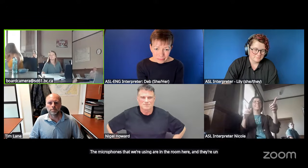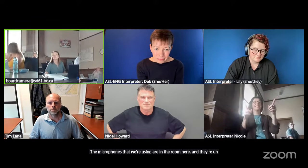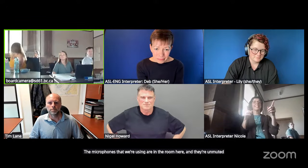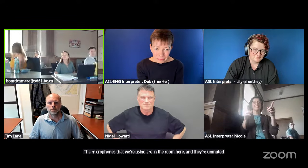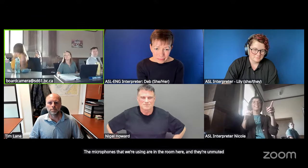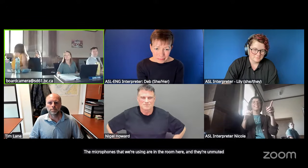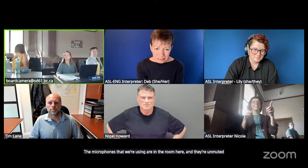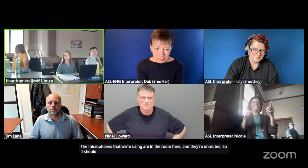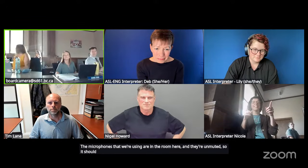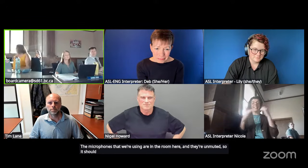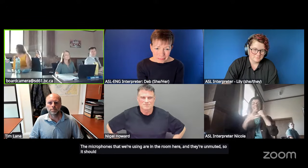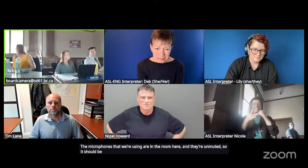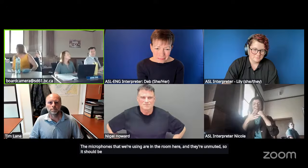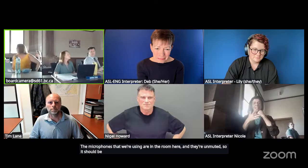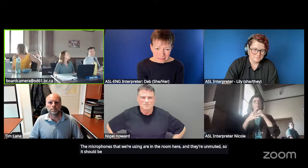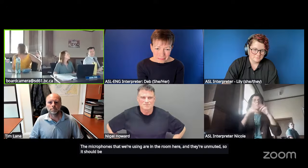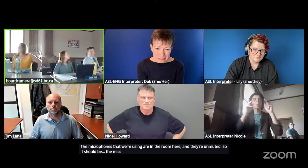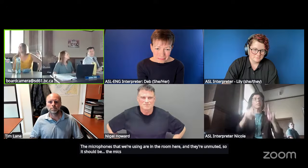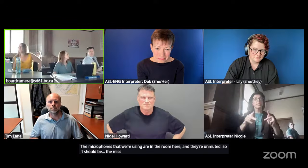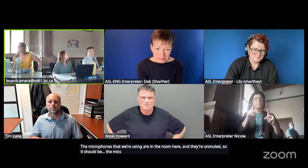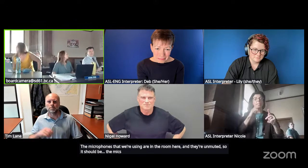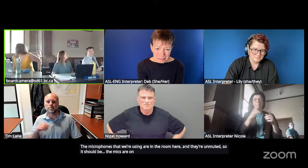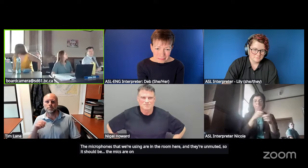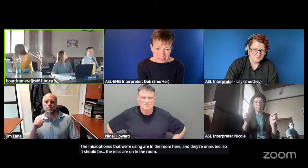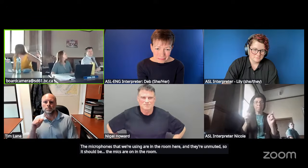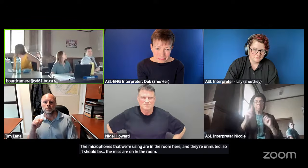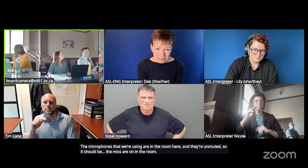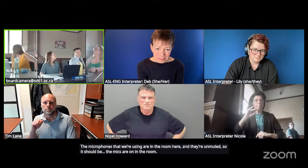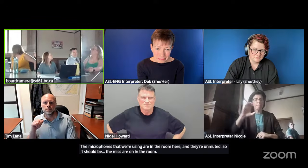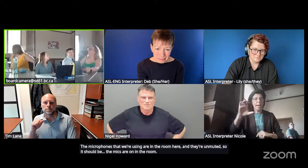should be, the mics are on in the room.